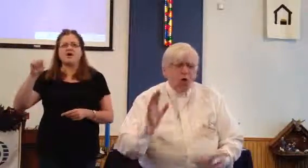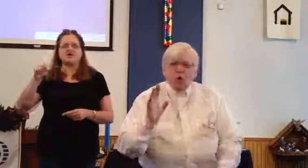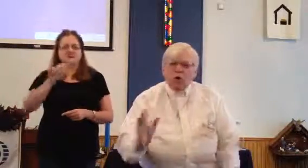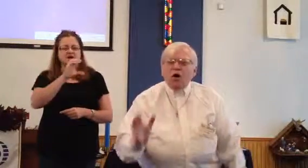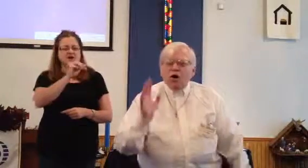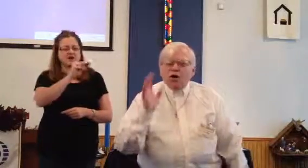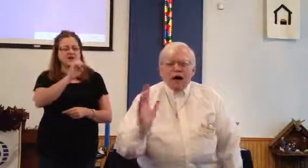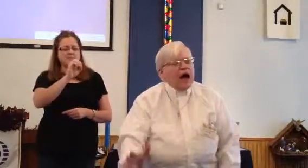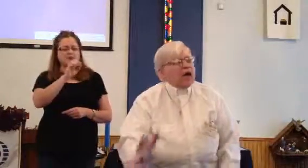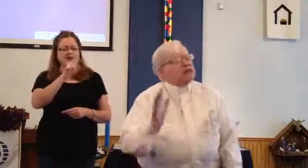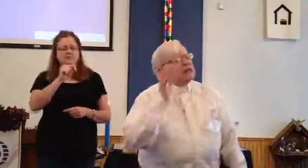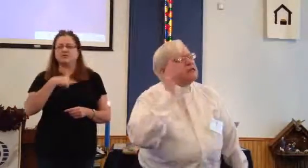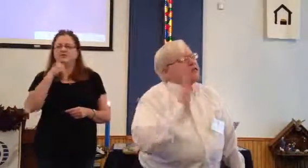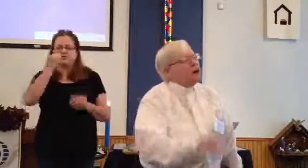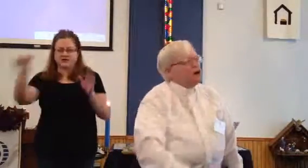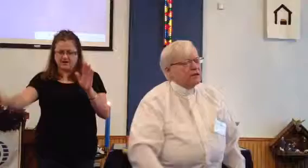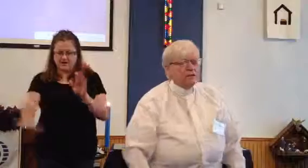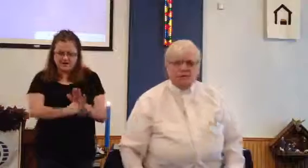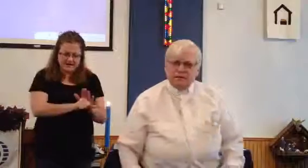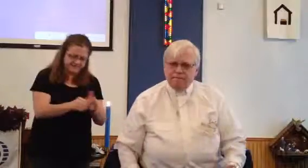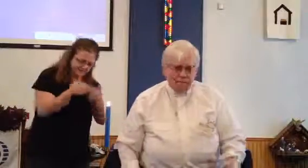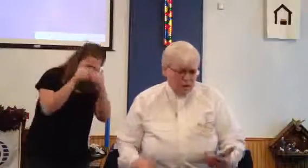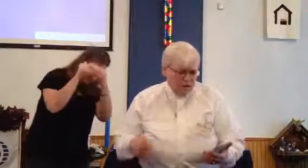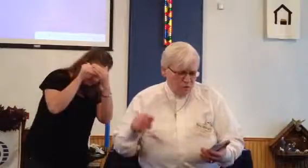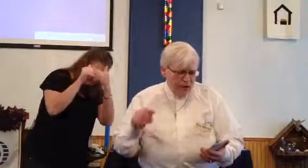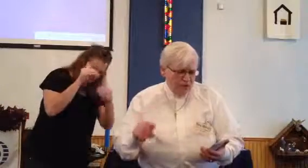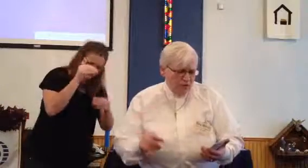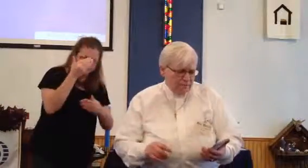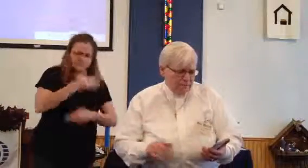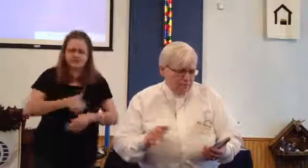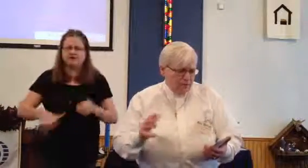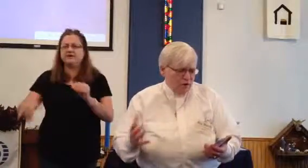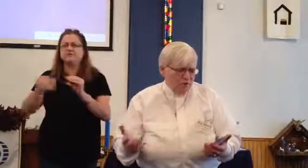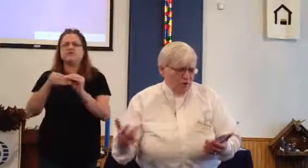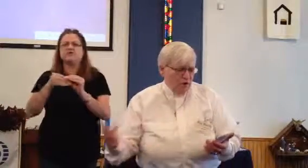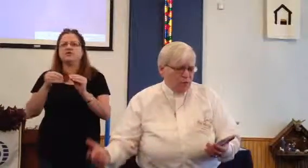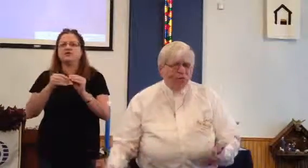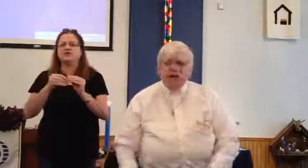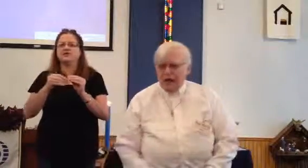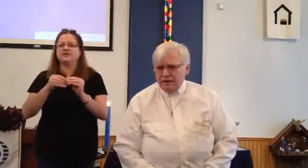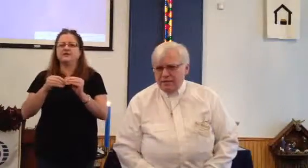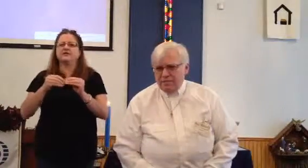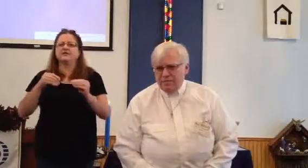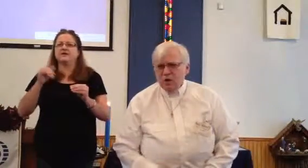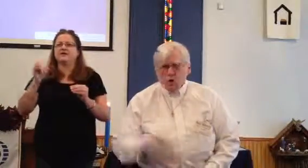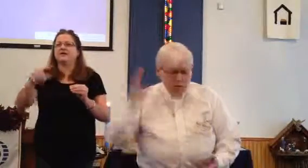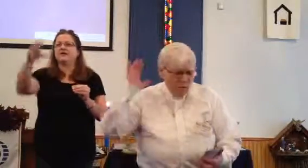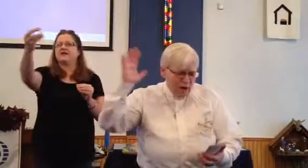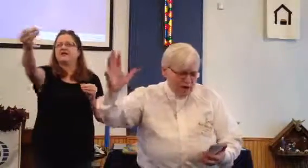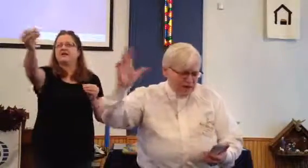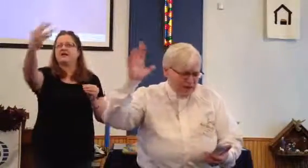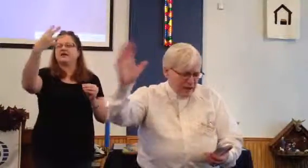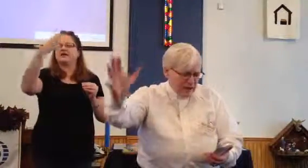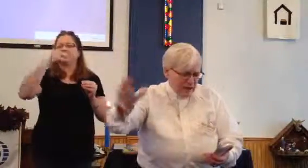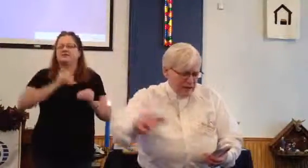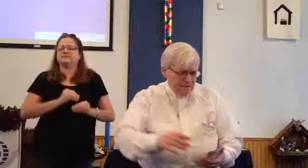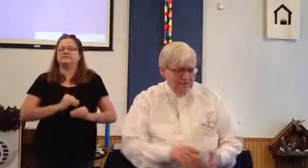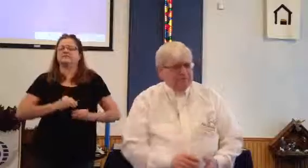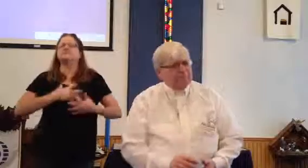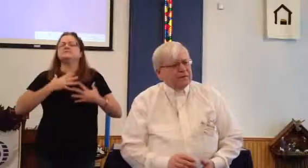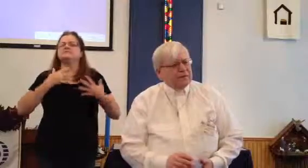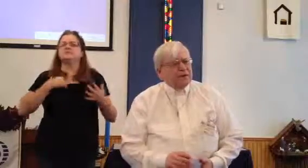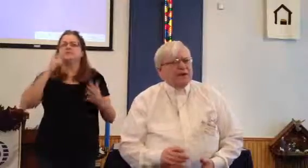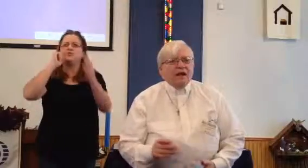We no longer hide in the darkness. Rather, we are filled with the light. We witness the